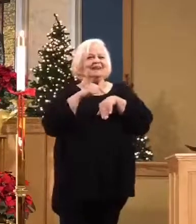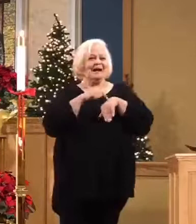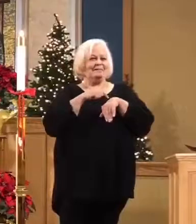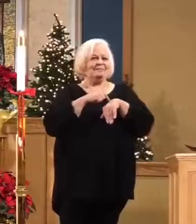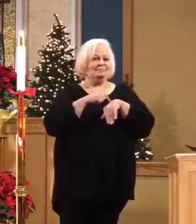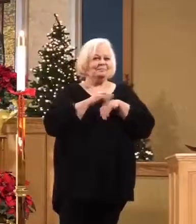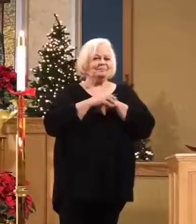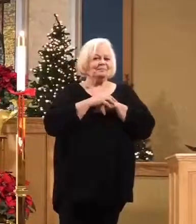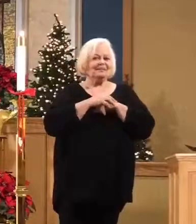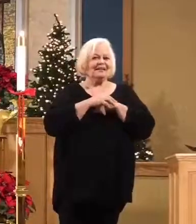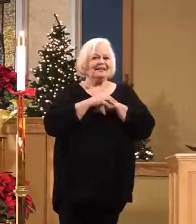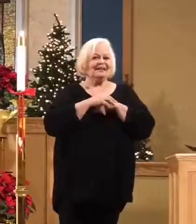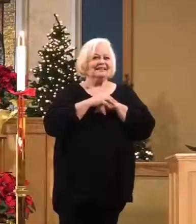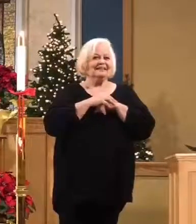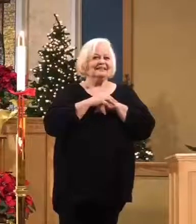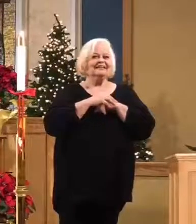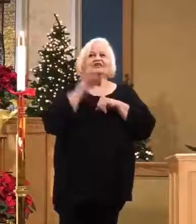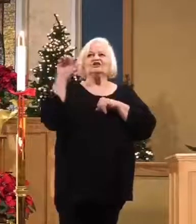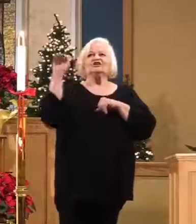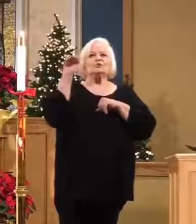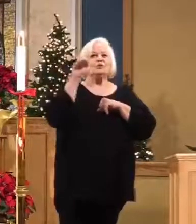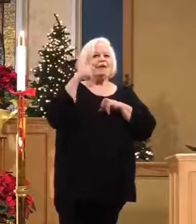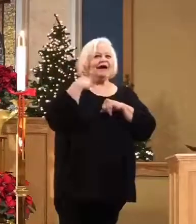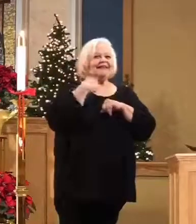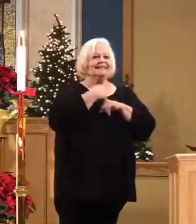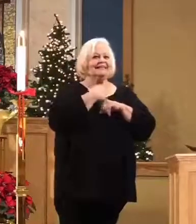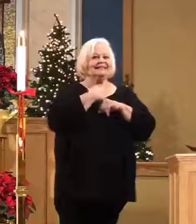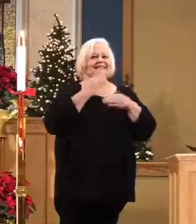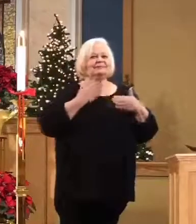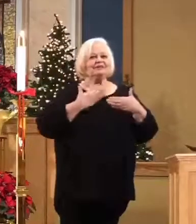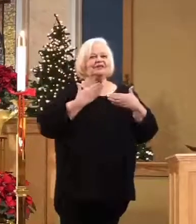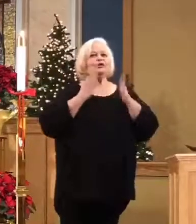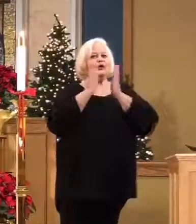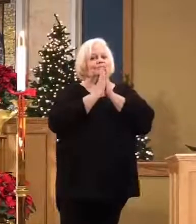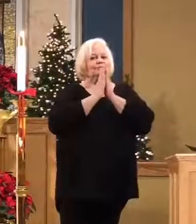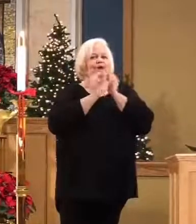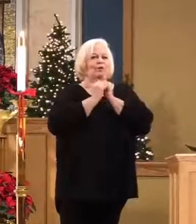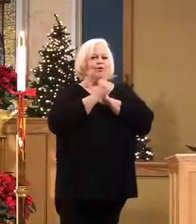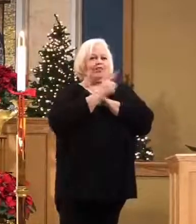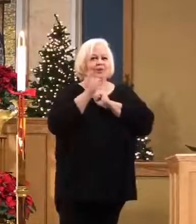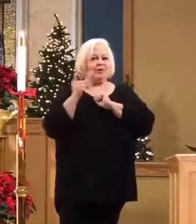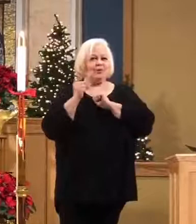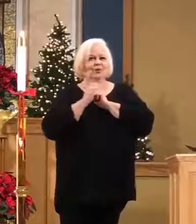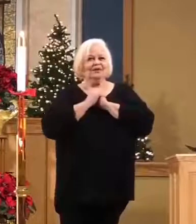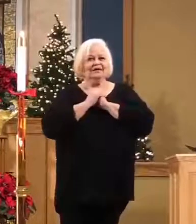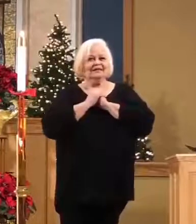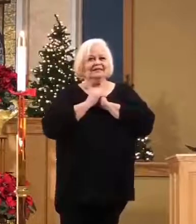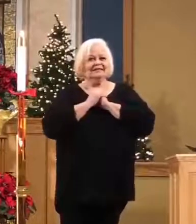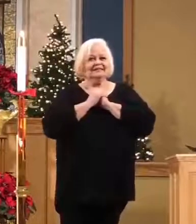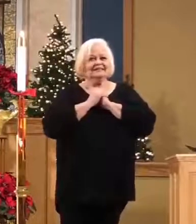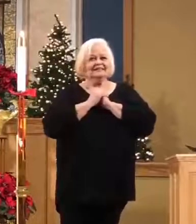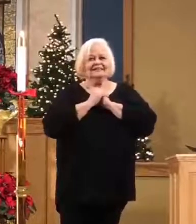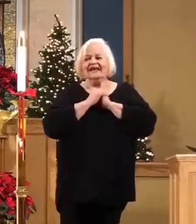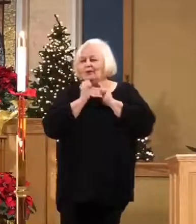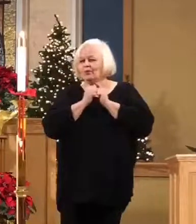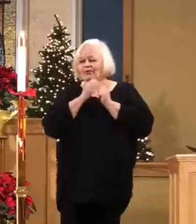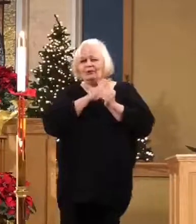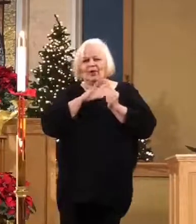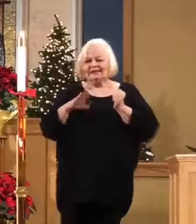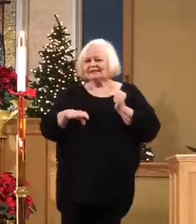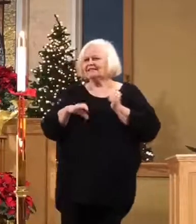parish. So just from my heart to yours, it's been a joy to pray for you and pray that you encounter Christ.